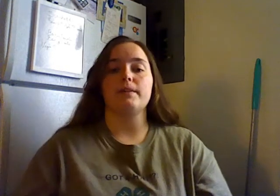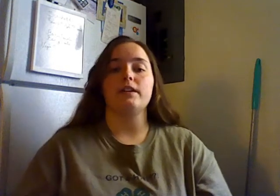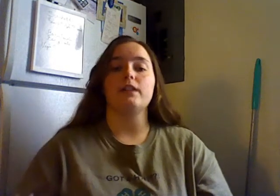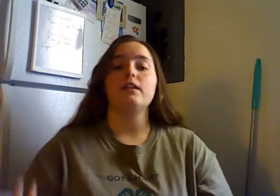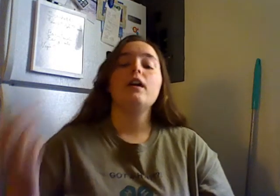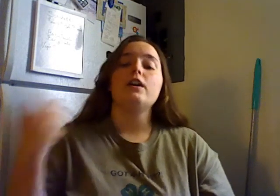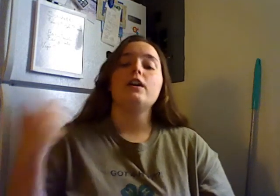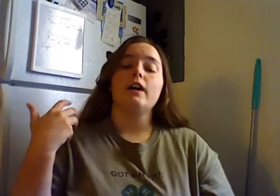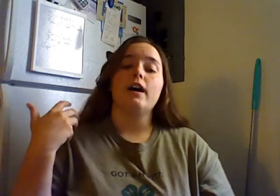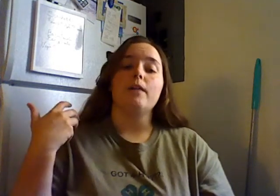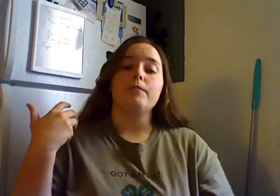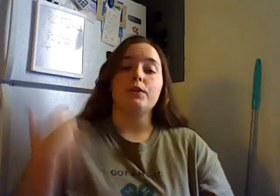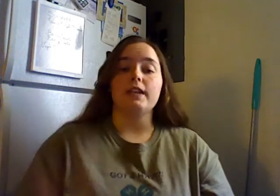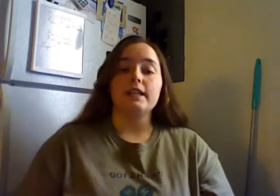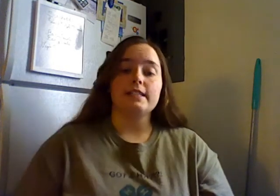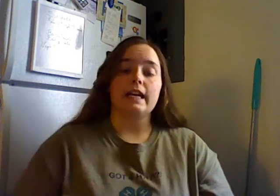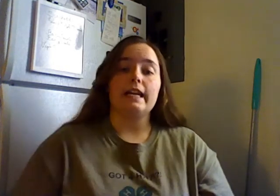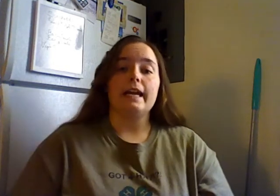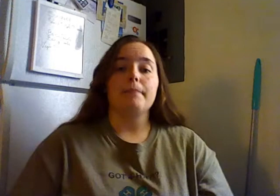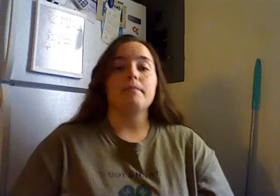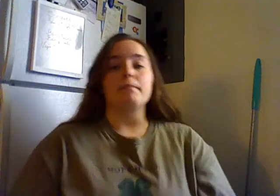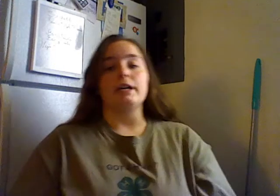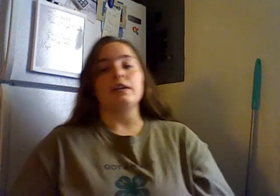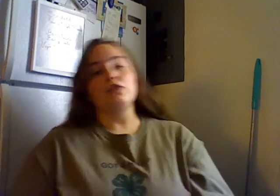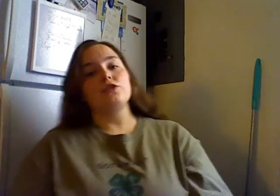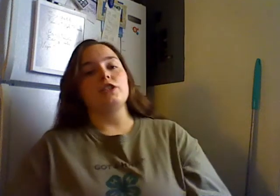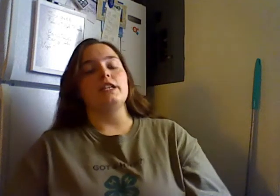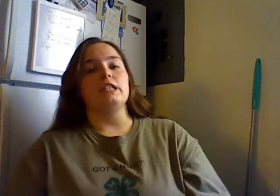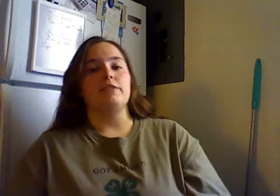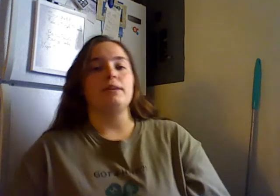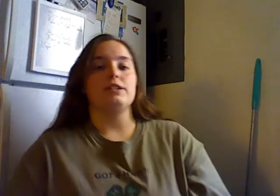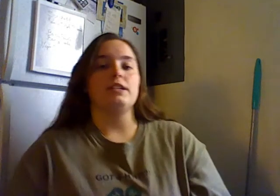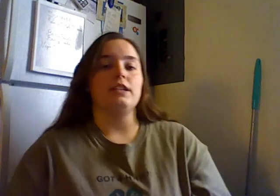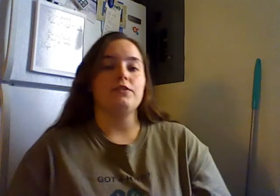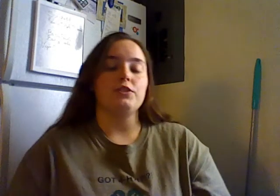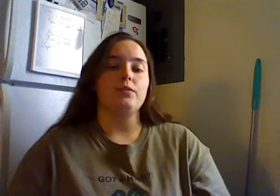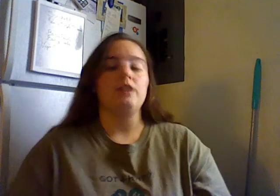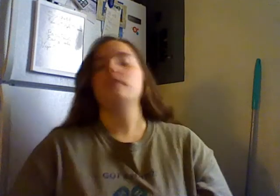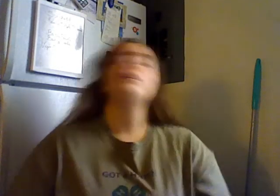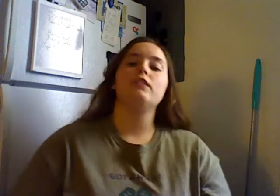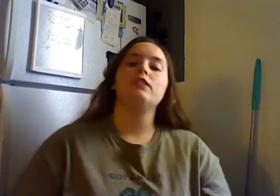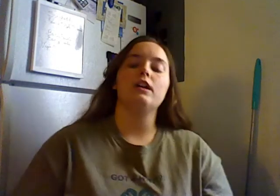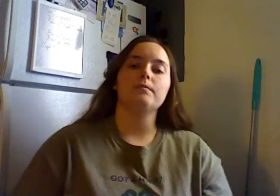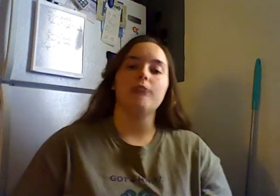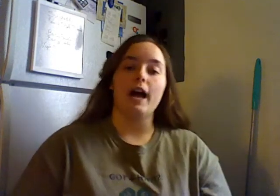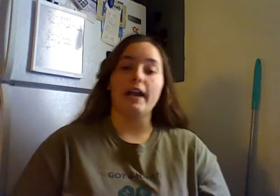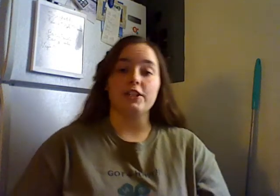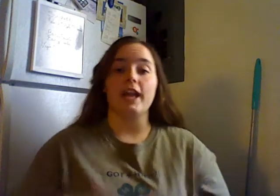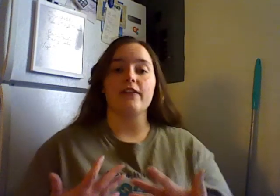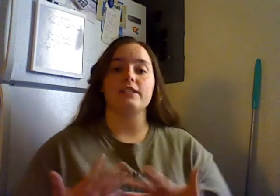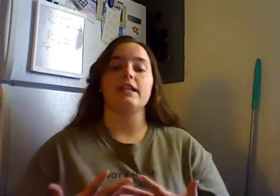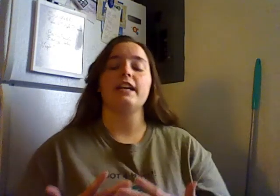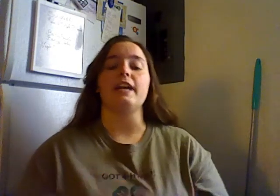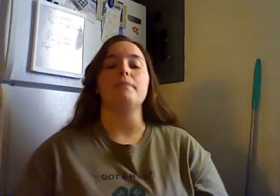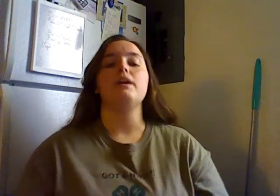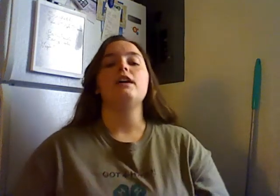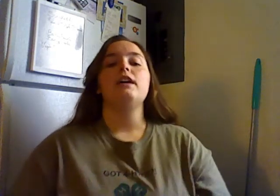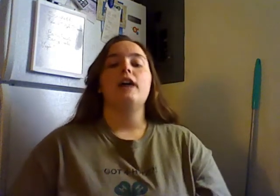it. You can get a sign name, but usually a deaf person gives you one. I actually have a sign name.